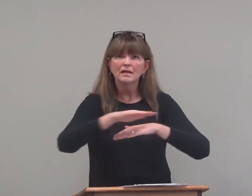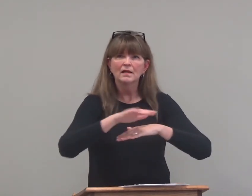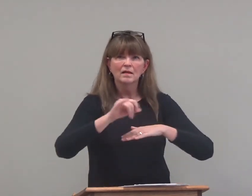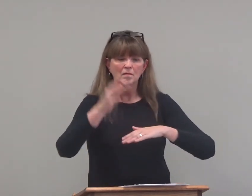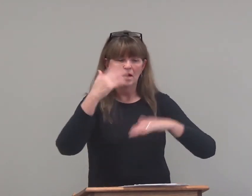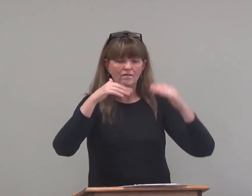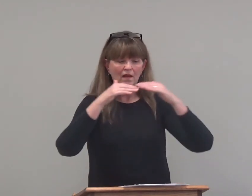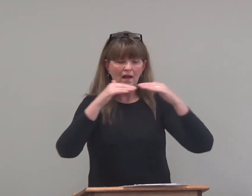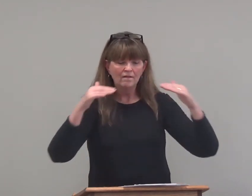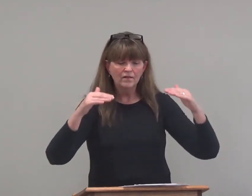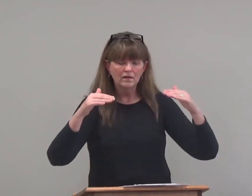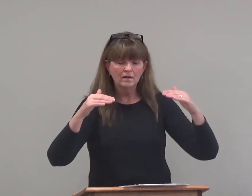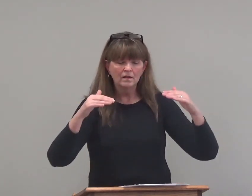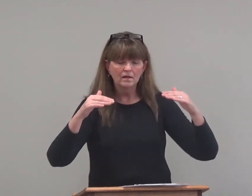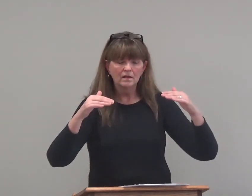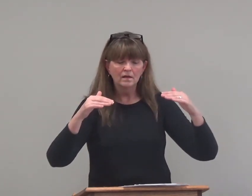The kingdom of heaven